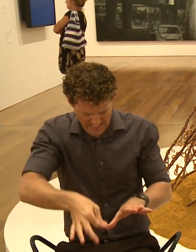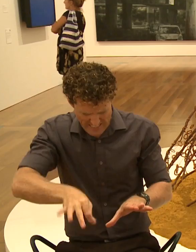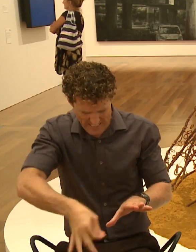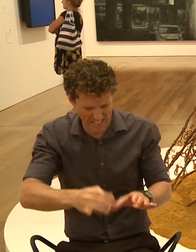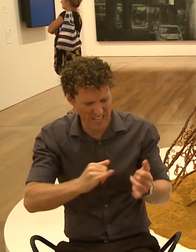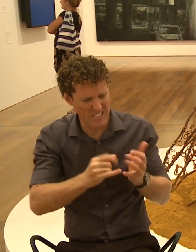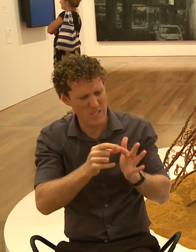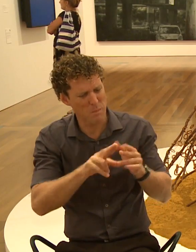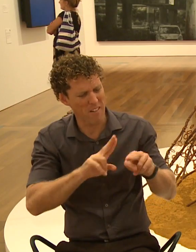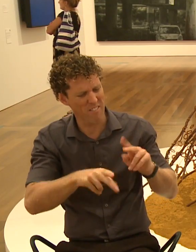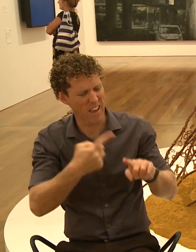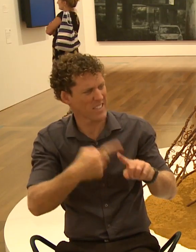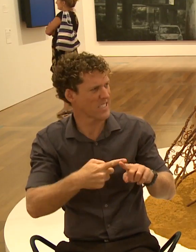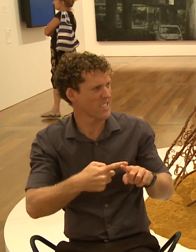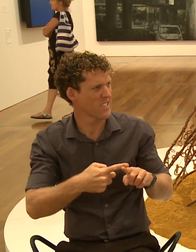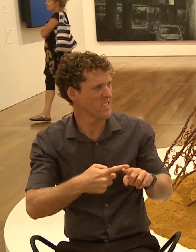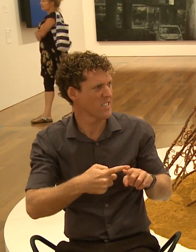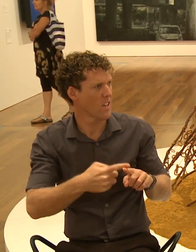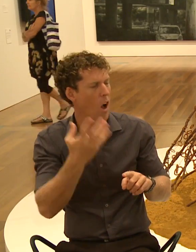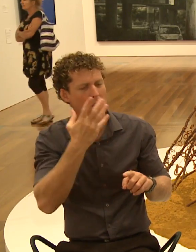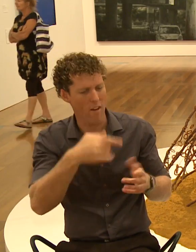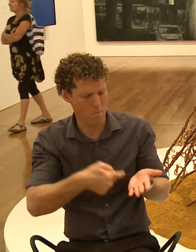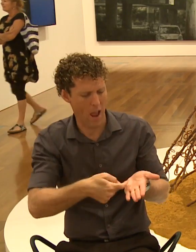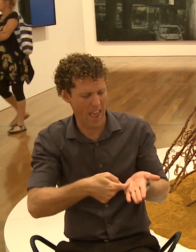So it's you know,